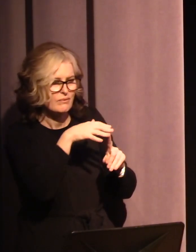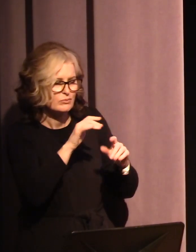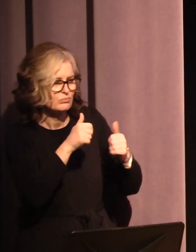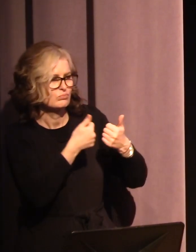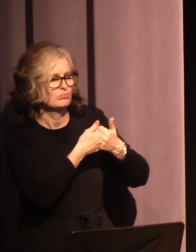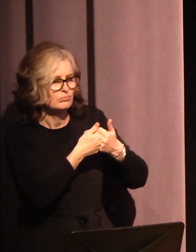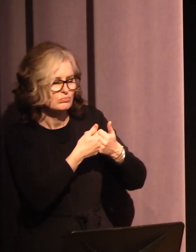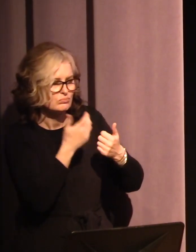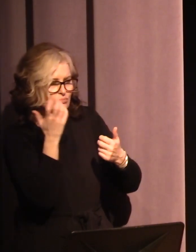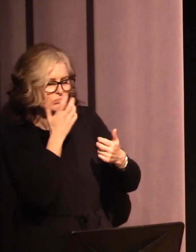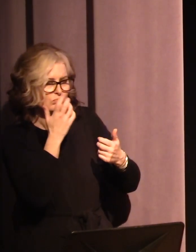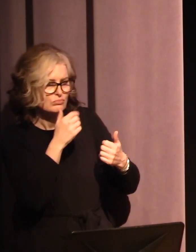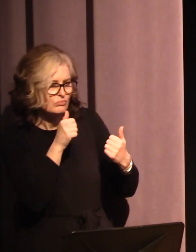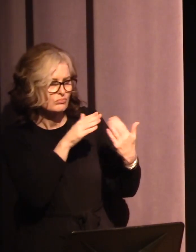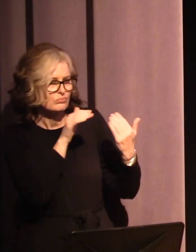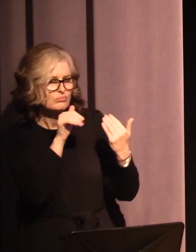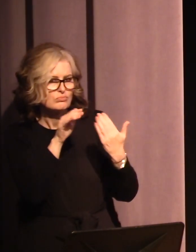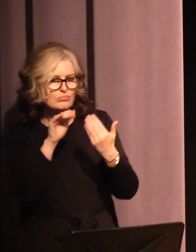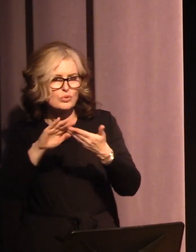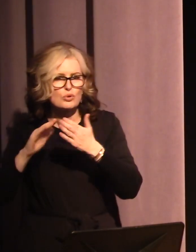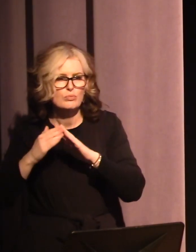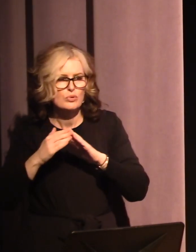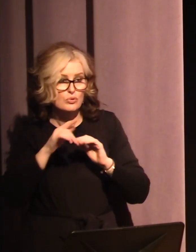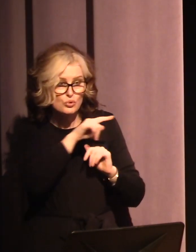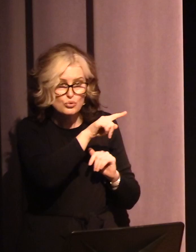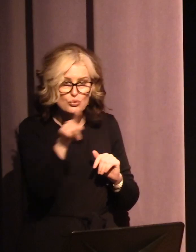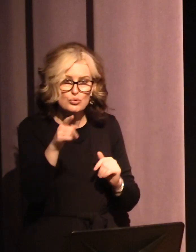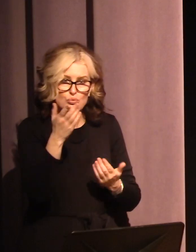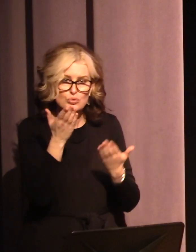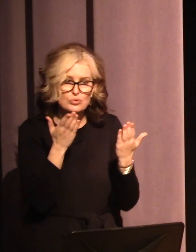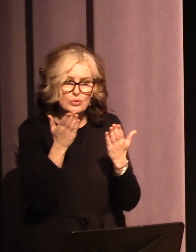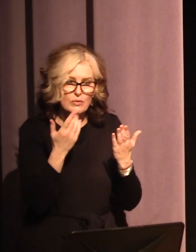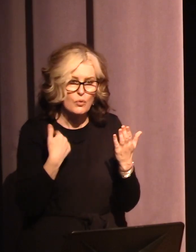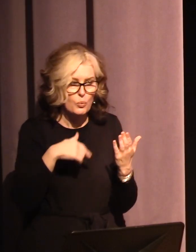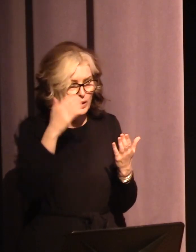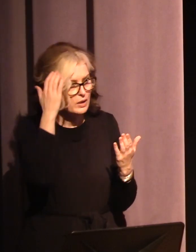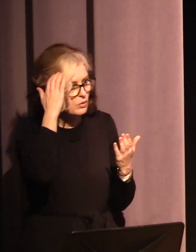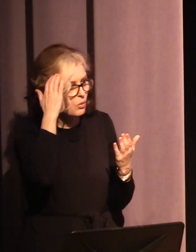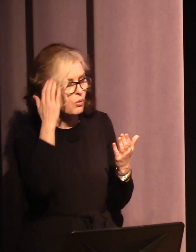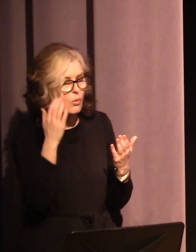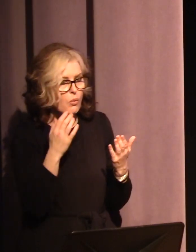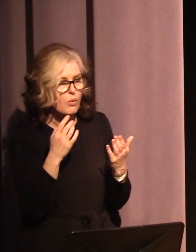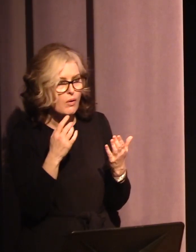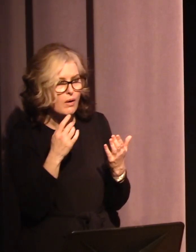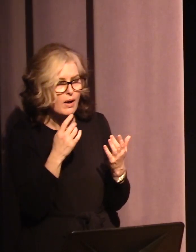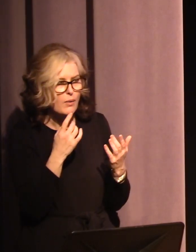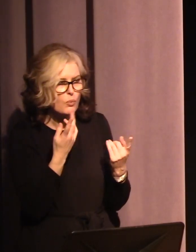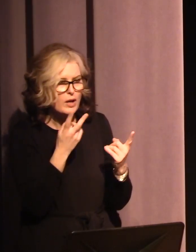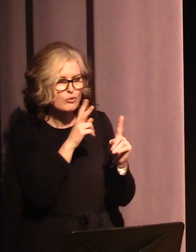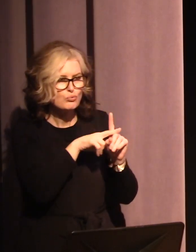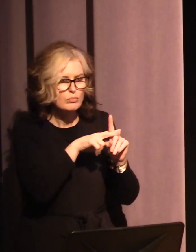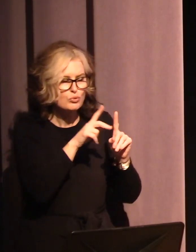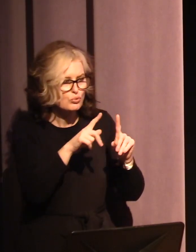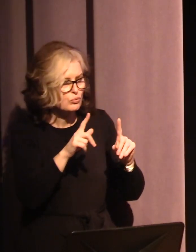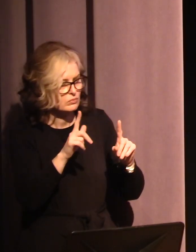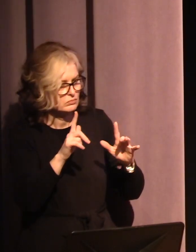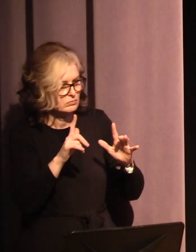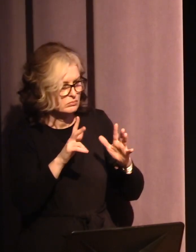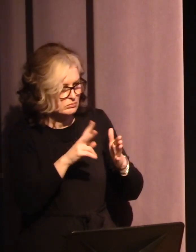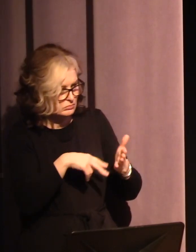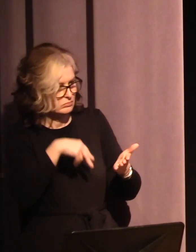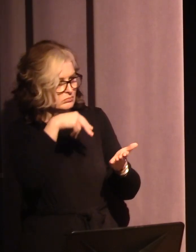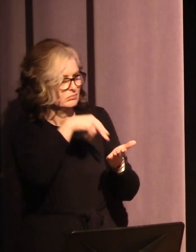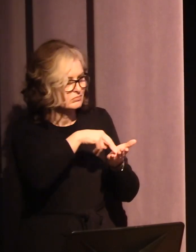challenges encountered in the communities you serve, we all know, and a tribute to the resilience of